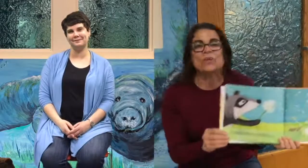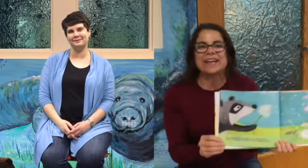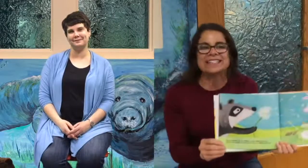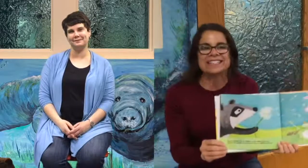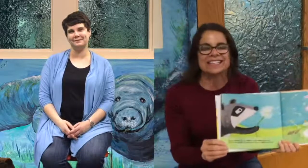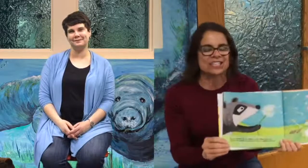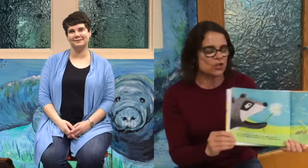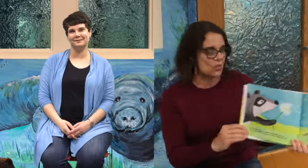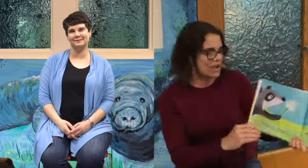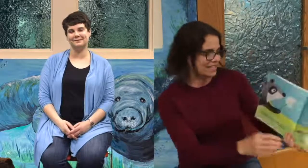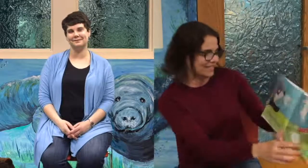white, little one.